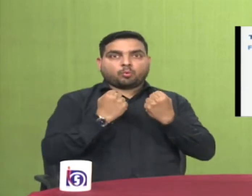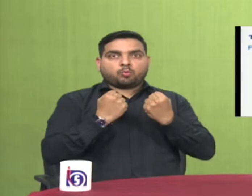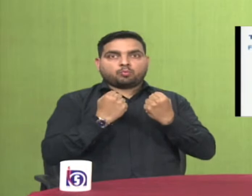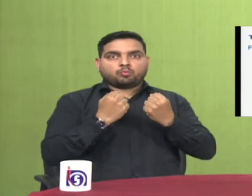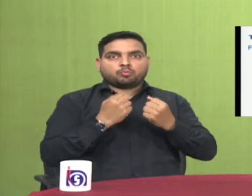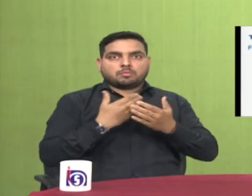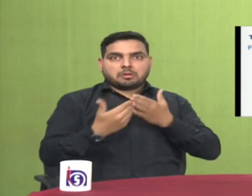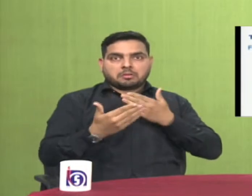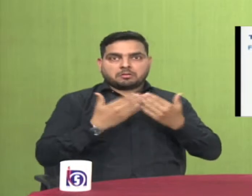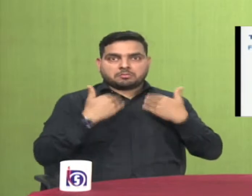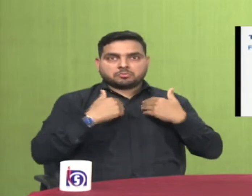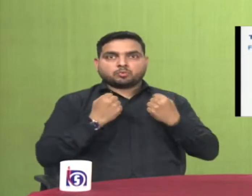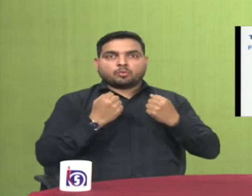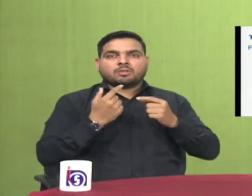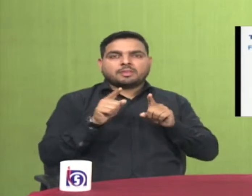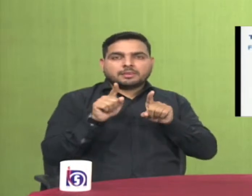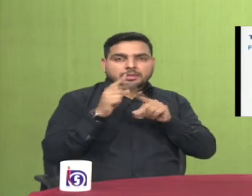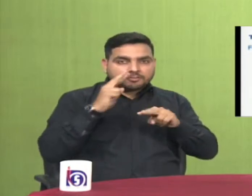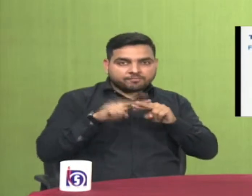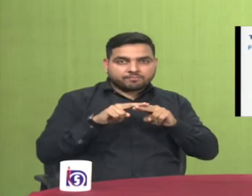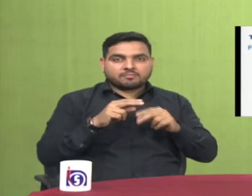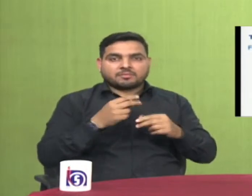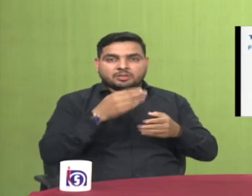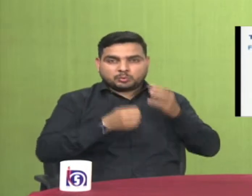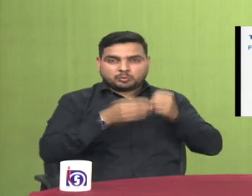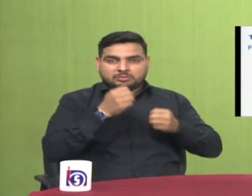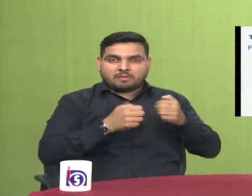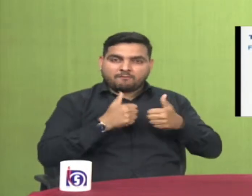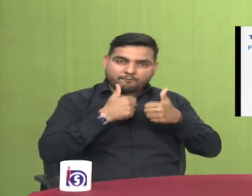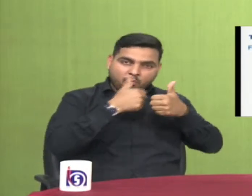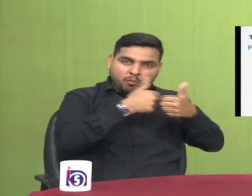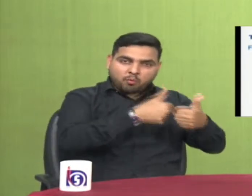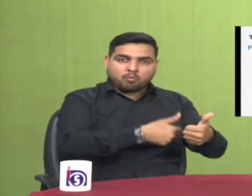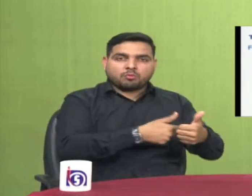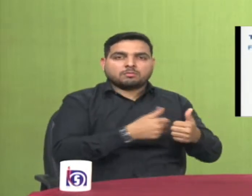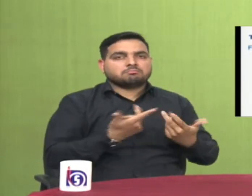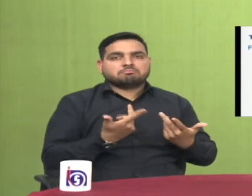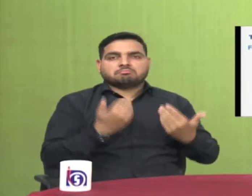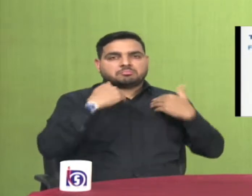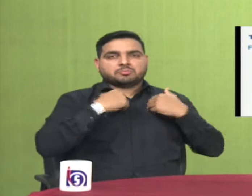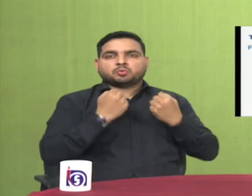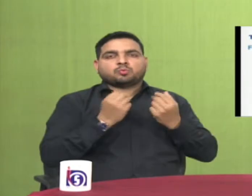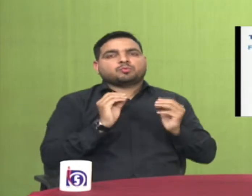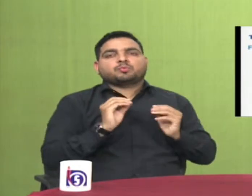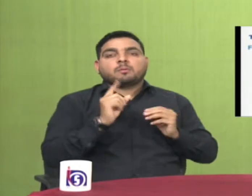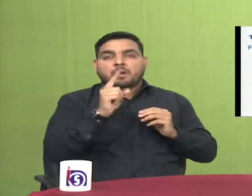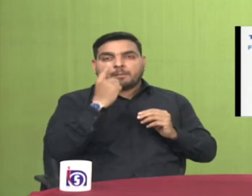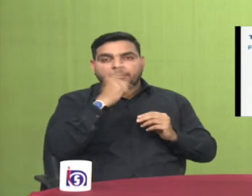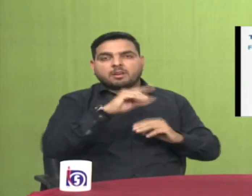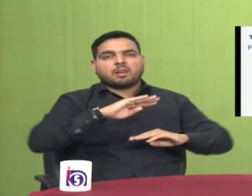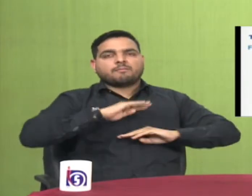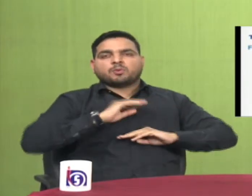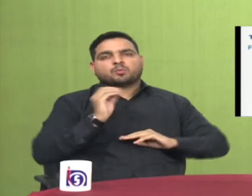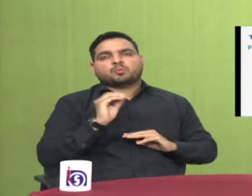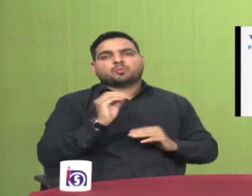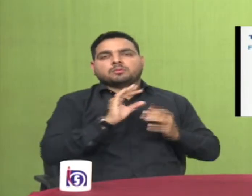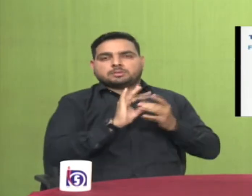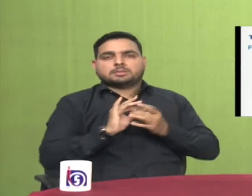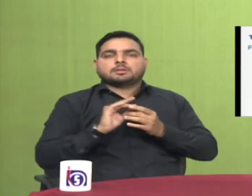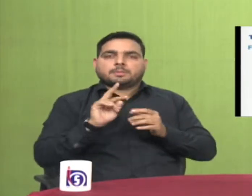it has protein and which makes the child stronger. If they only use the mother's milk, it is